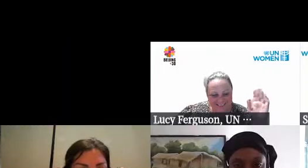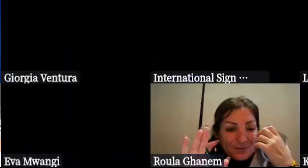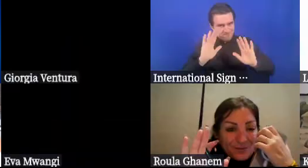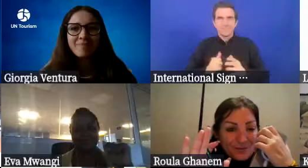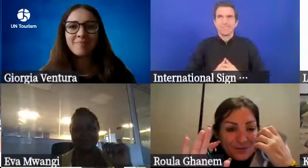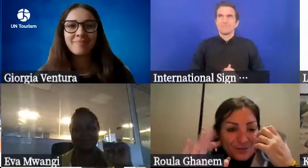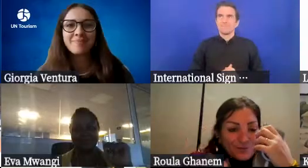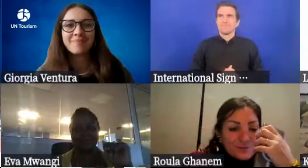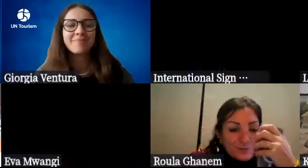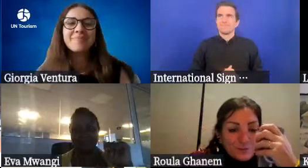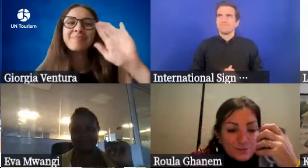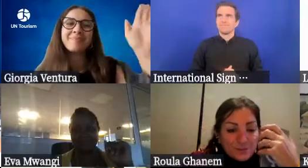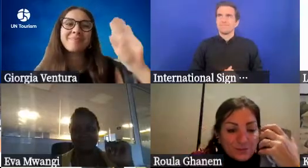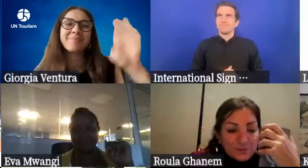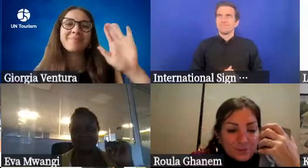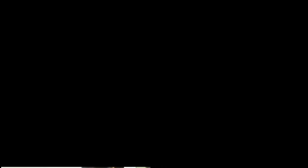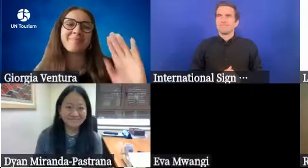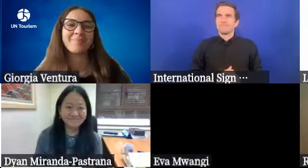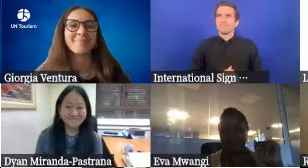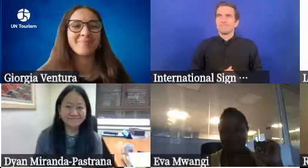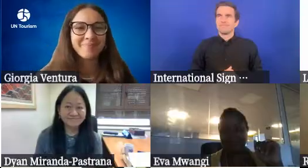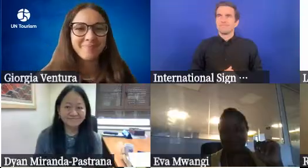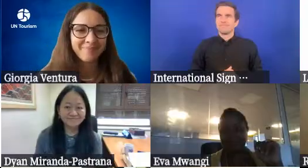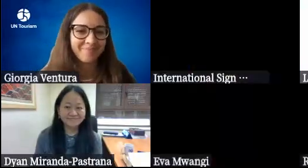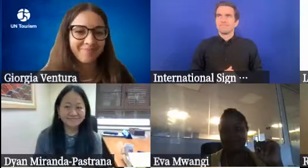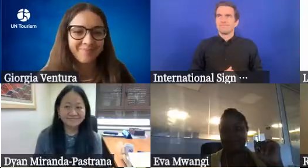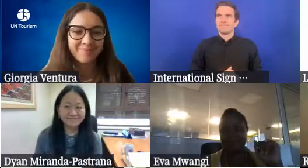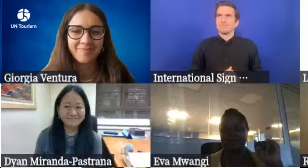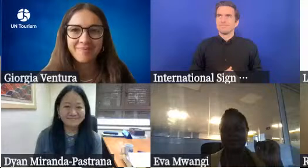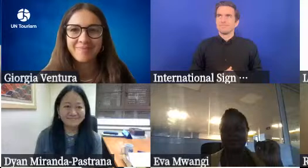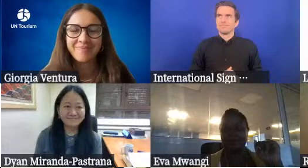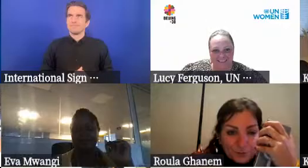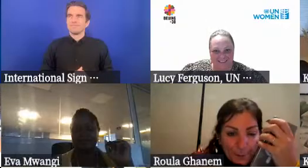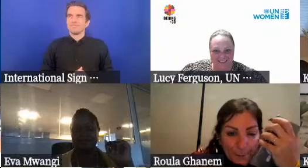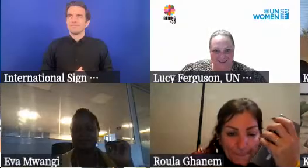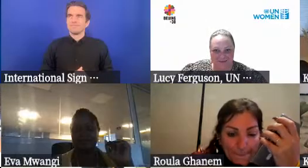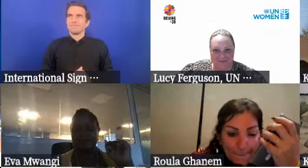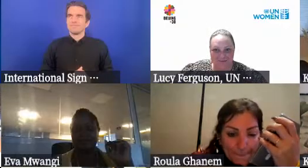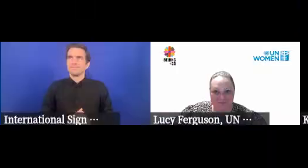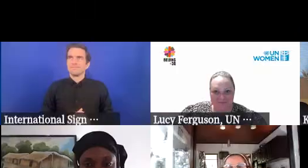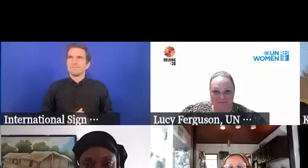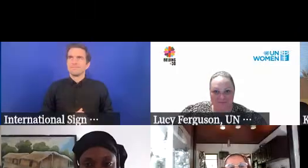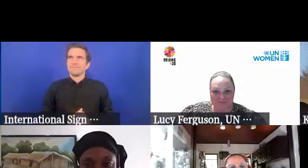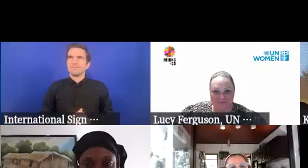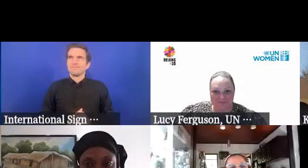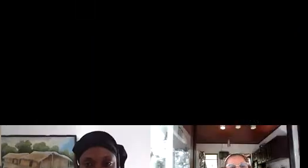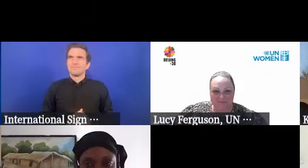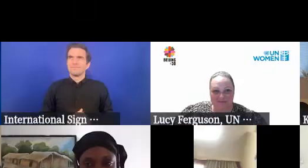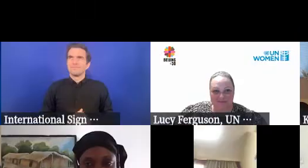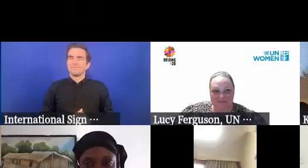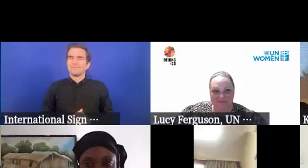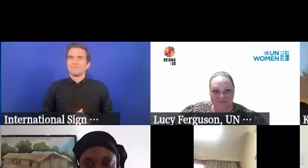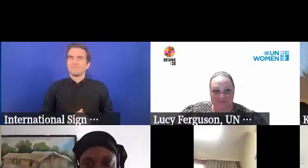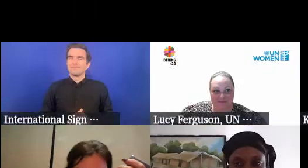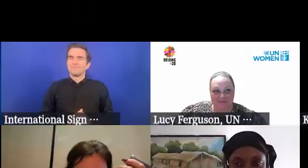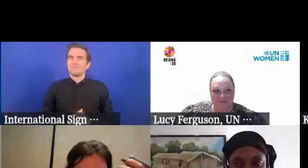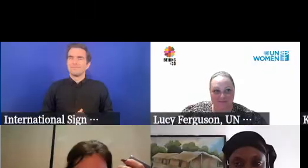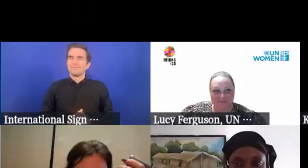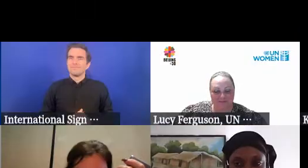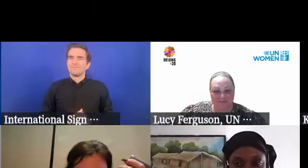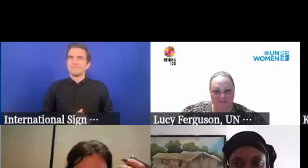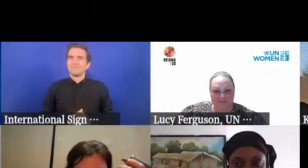Bye-bye. Bye. Bye. Bye-bye. Thank you. Bye, everybody. Bye. Thank you. Thank you.